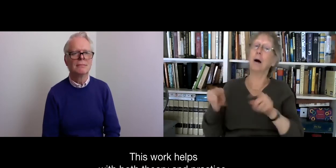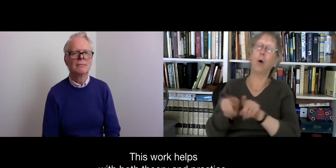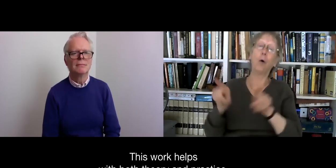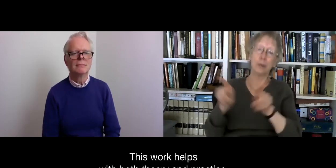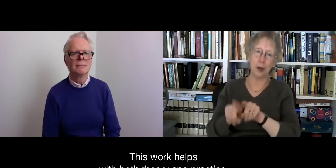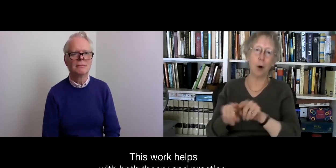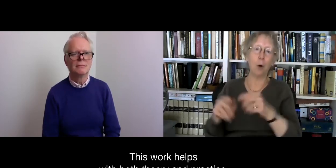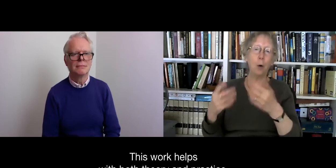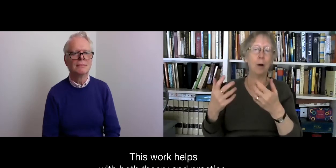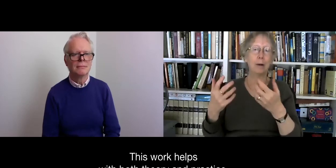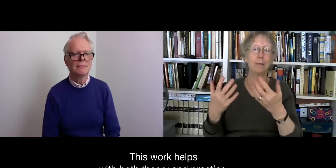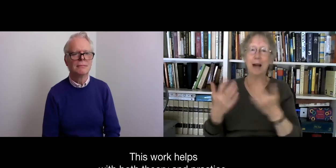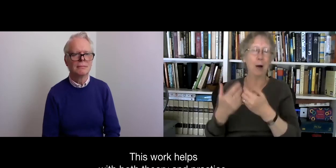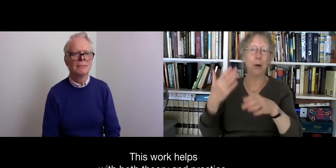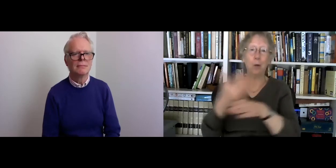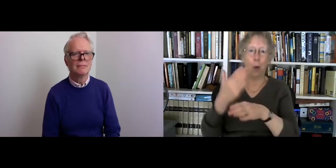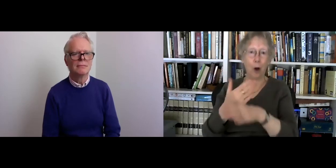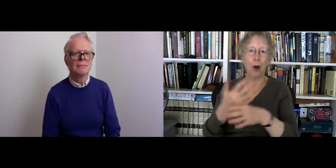theory and practice.